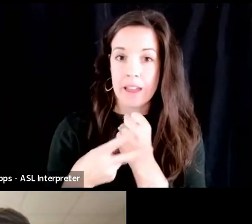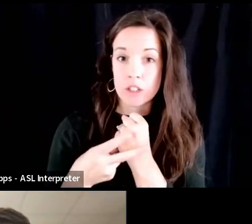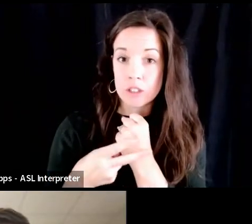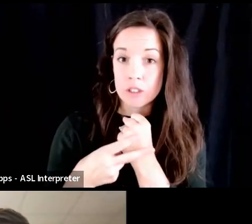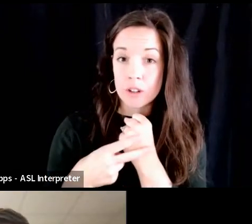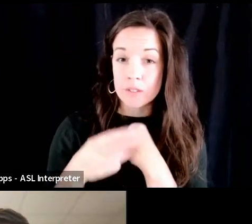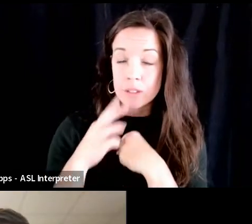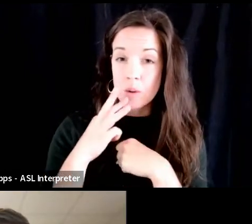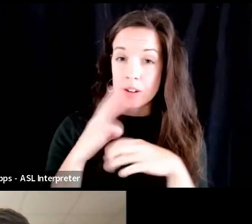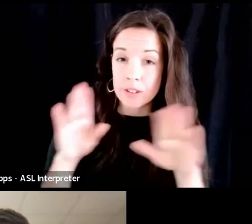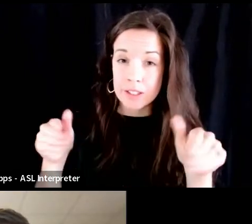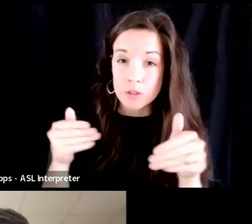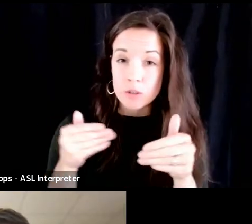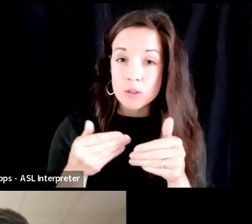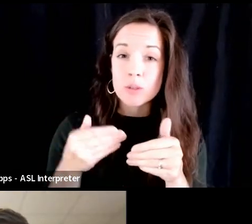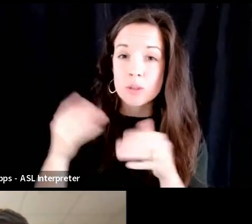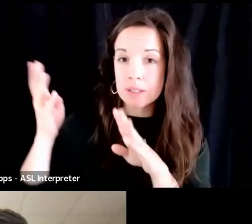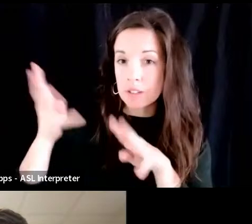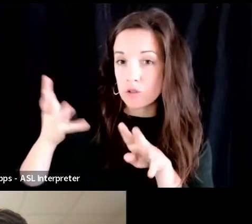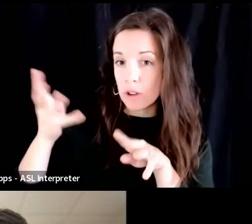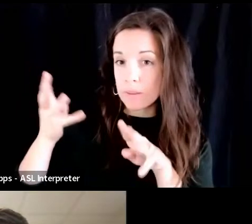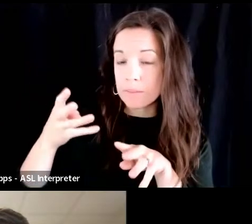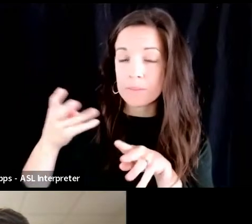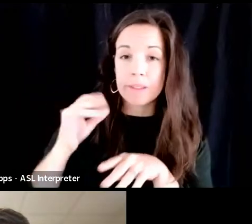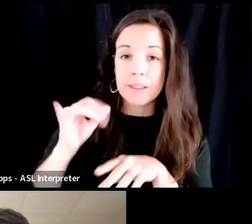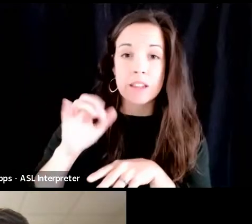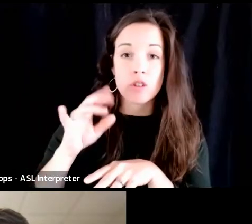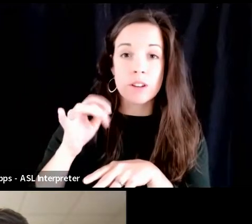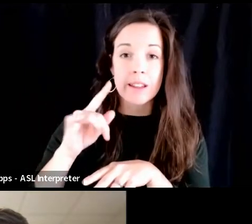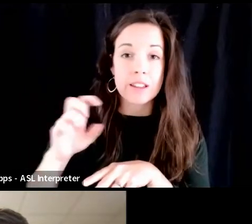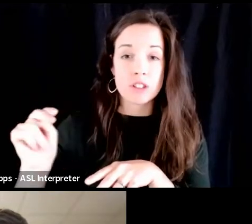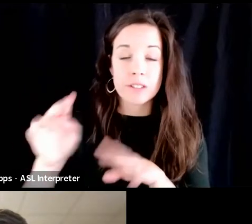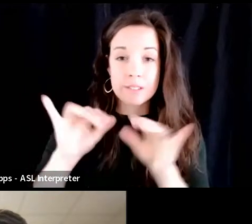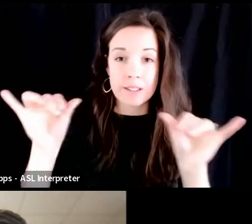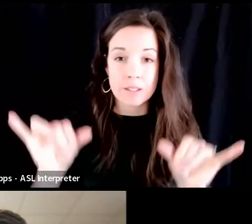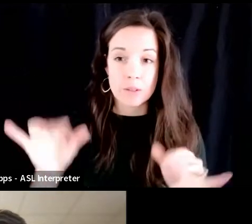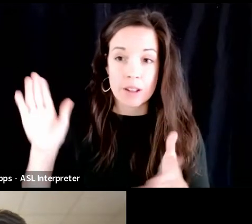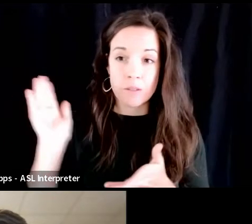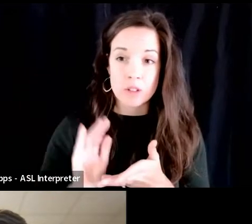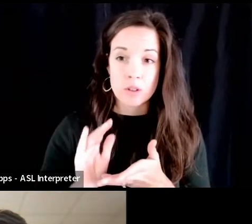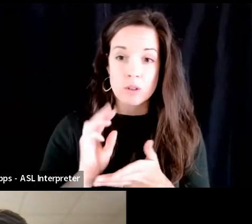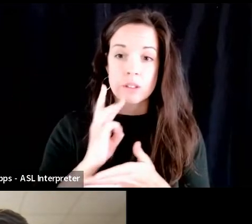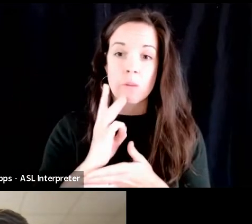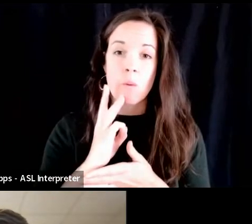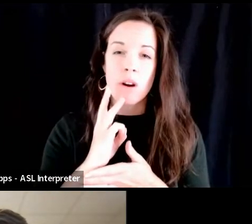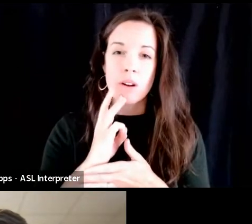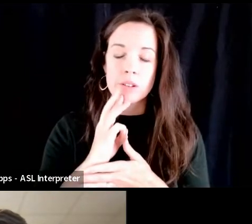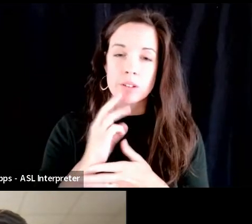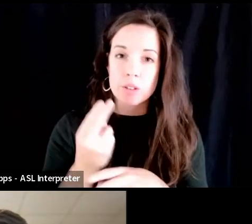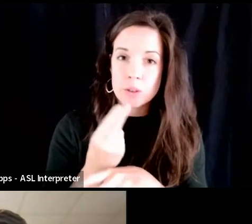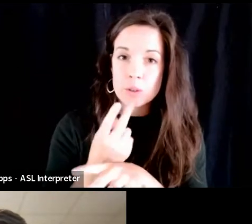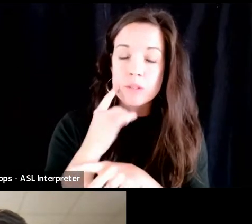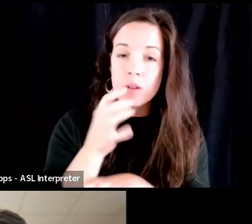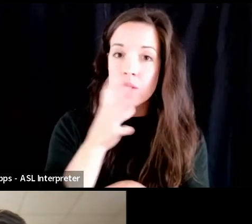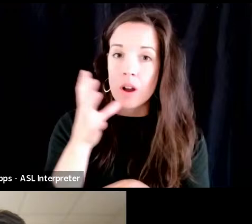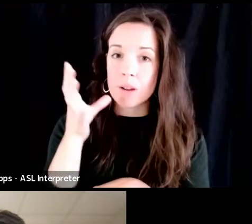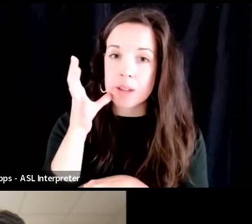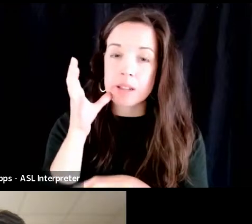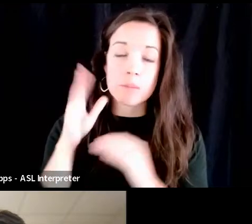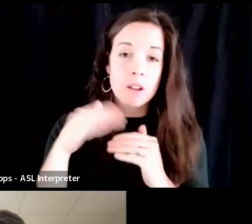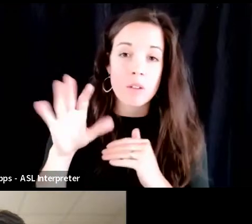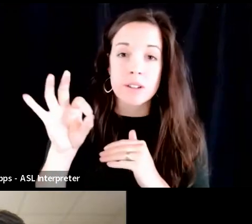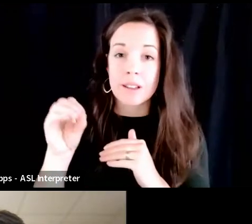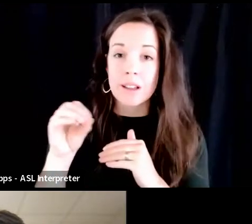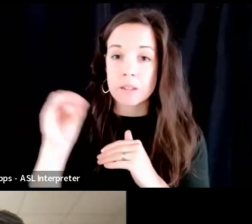that introduces drip irrigation systems for agriculture, that can reduce the water consumed for farming by over